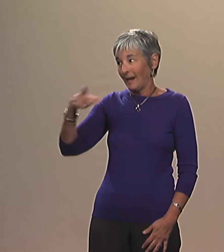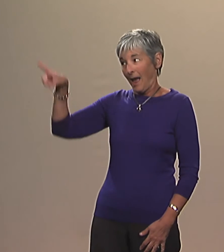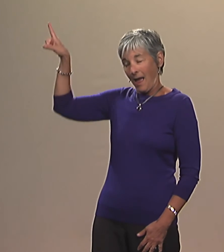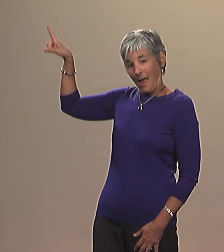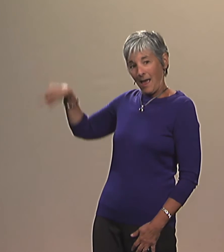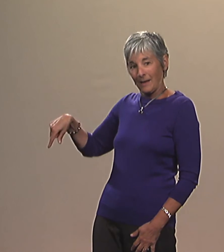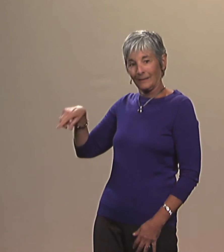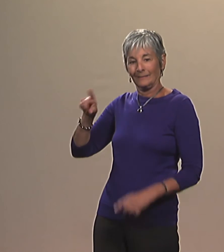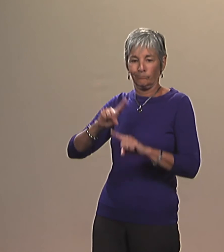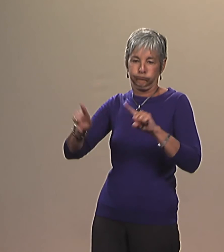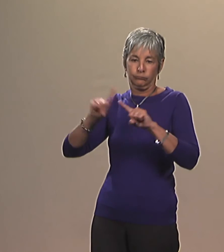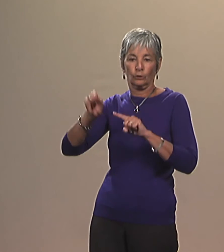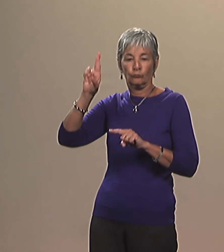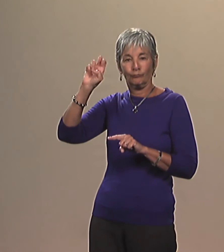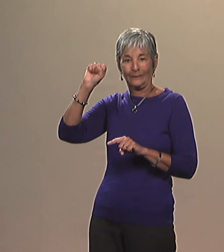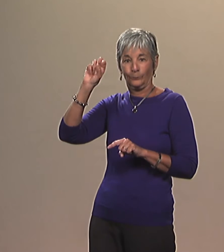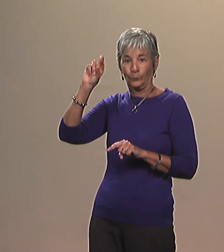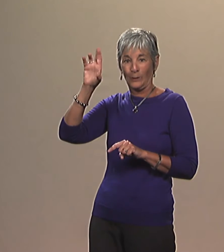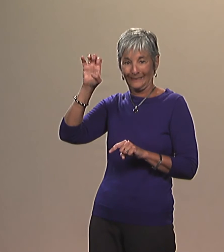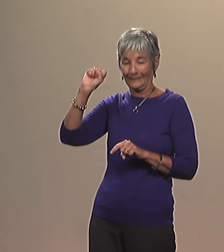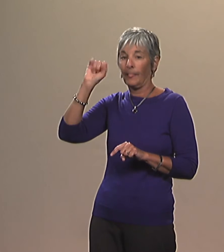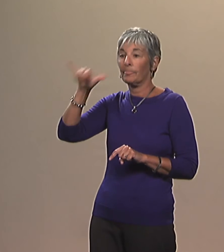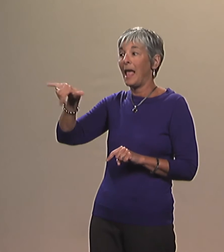You will see here a listing of different resources.